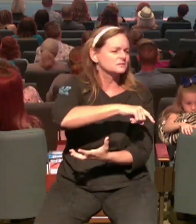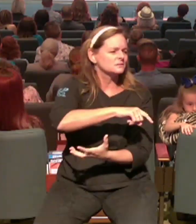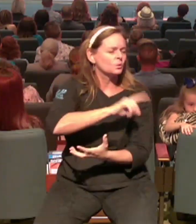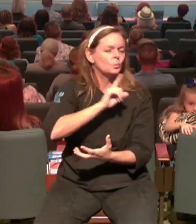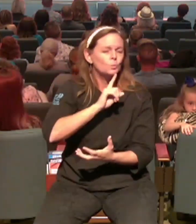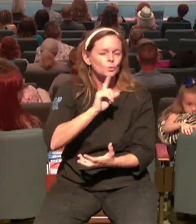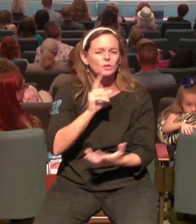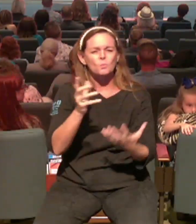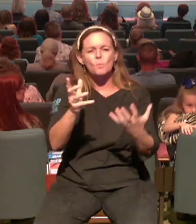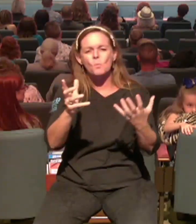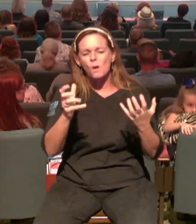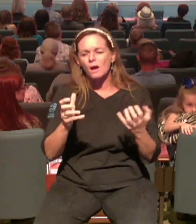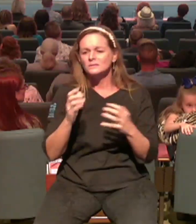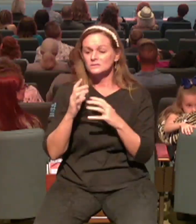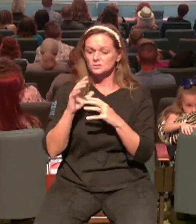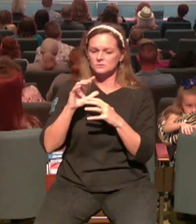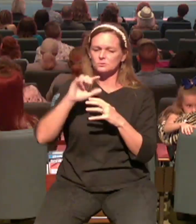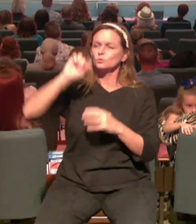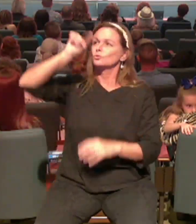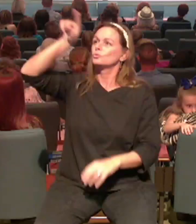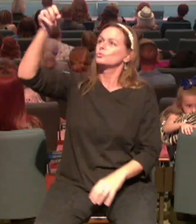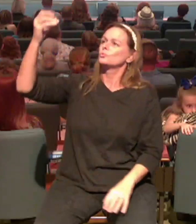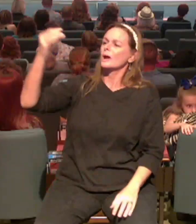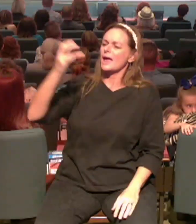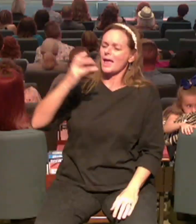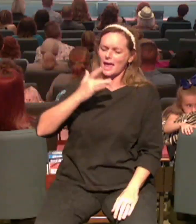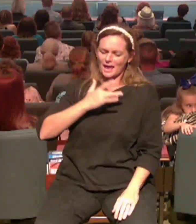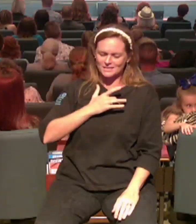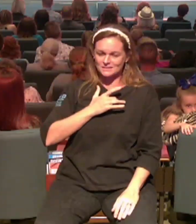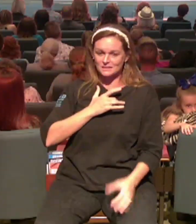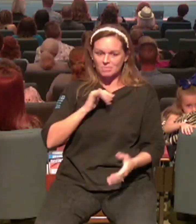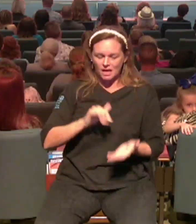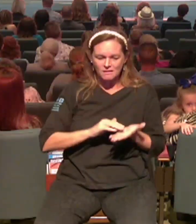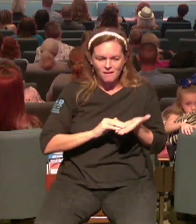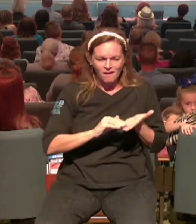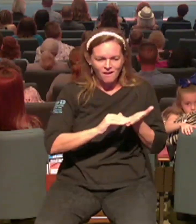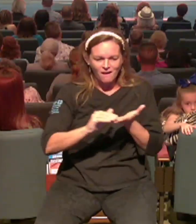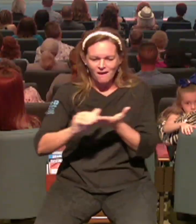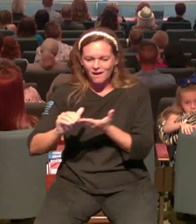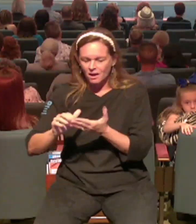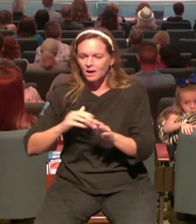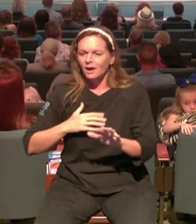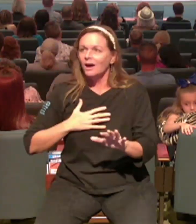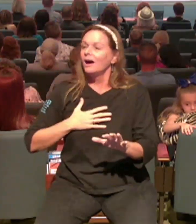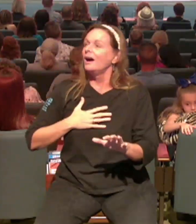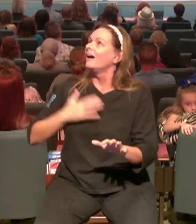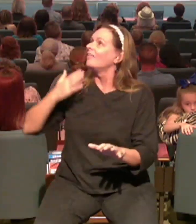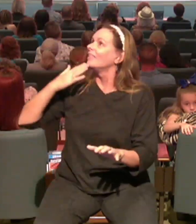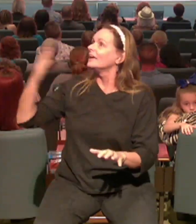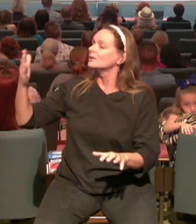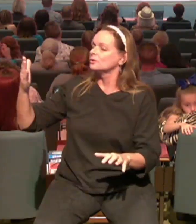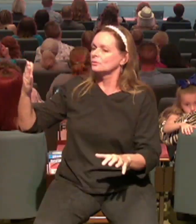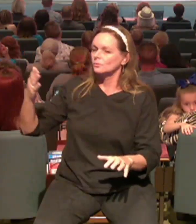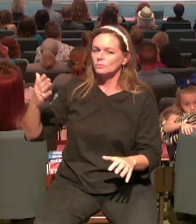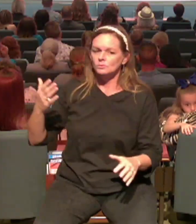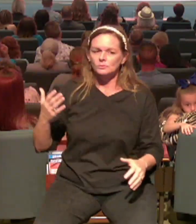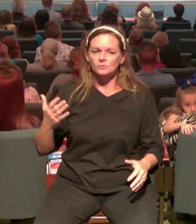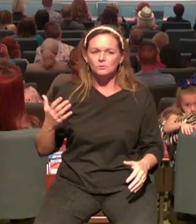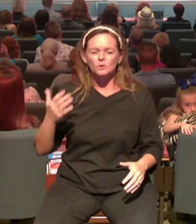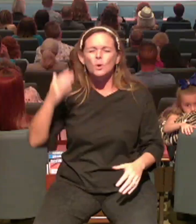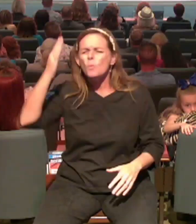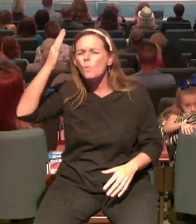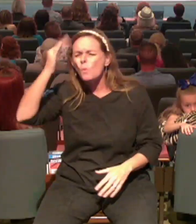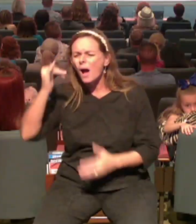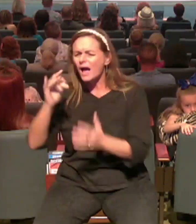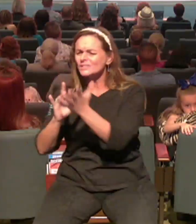grace is. That while we were still sinners, that's when Christ died for us. When we were so far away, we didn't even know to say we're sorry. We